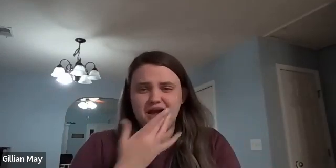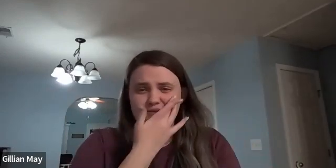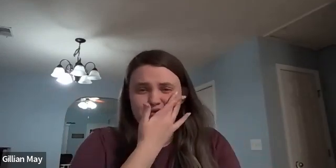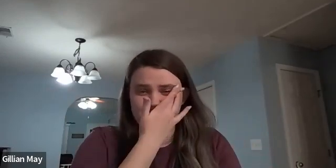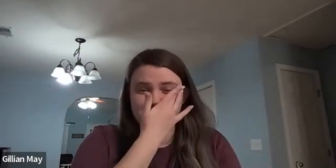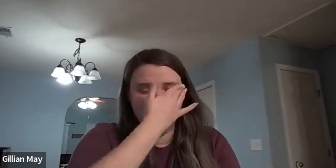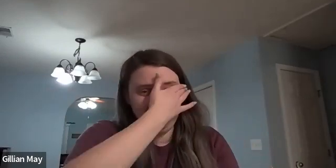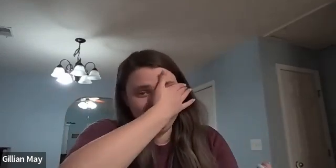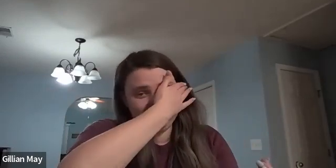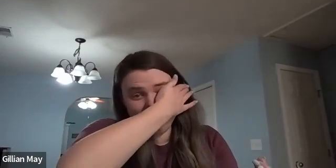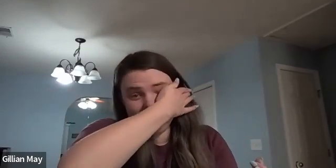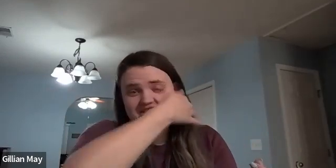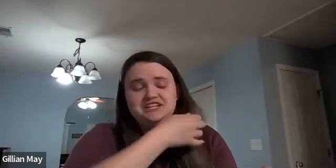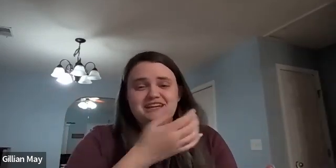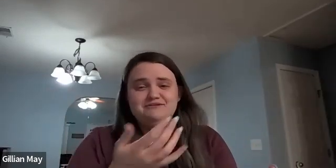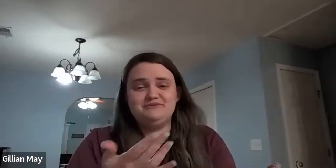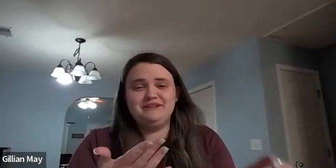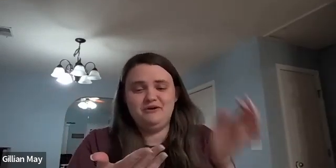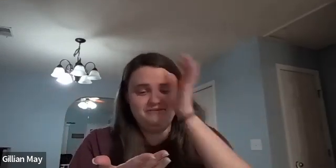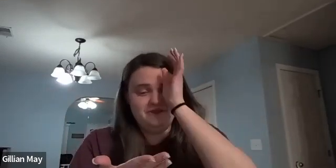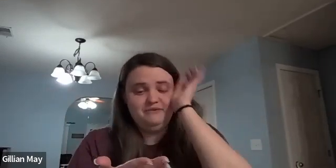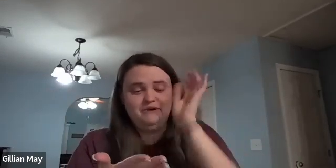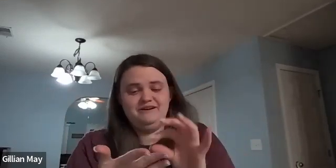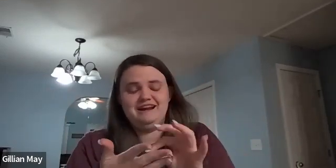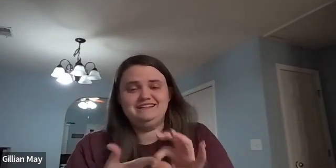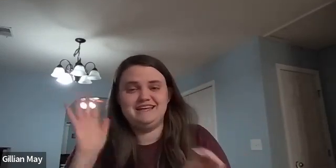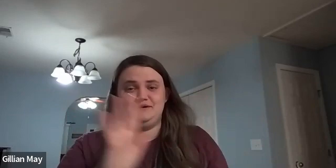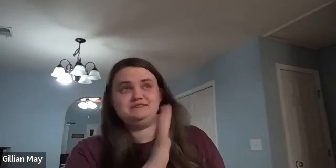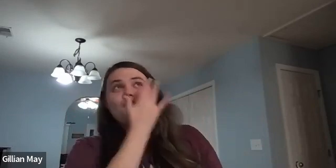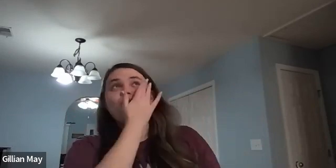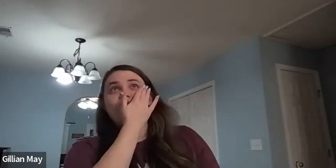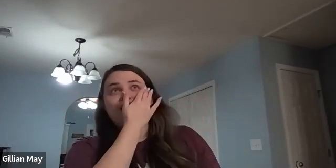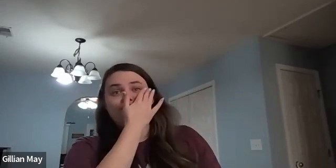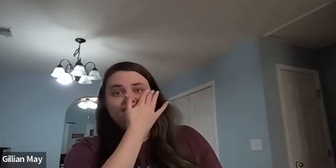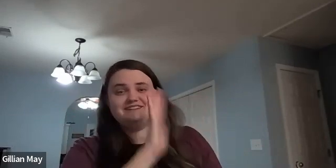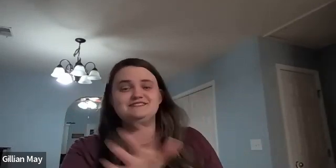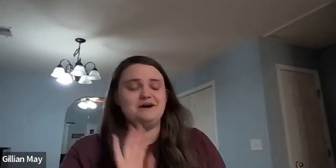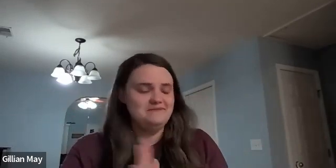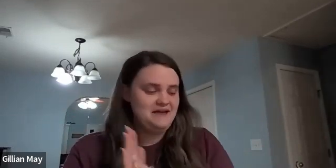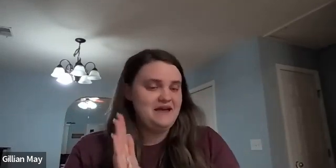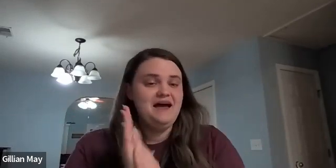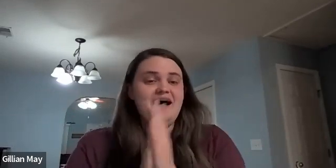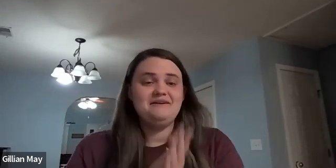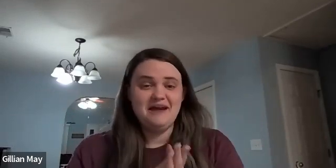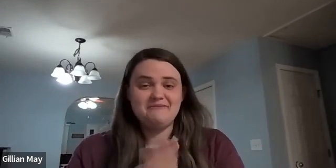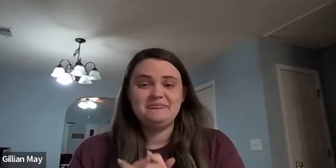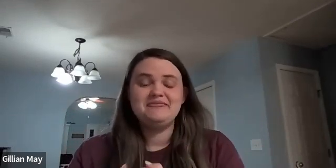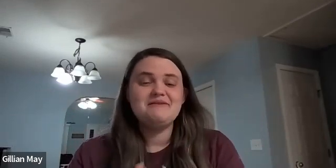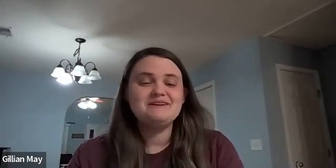eye booger. It like just hit my cheek and it was really cold and very weird. And that's why I was like, whoa, I don't like this. So, okay, now we're gonna move